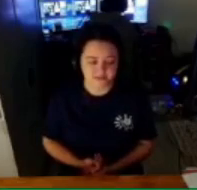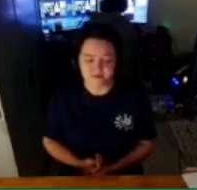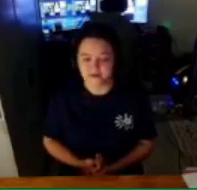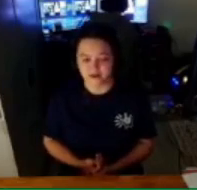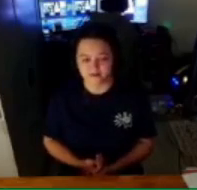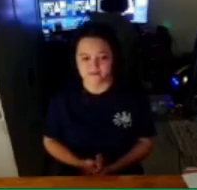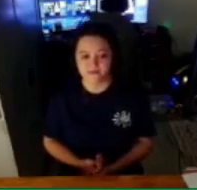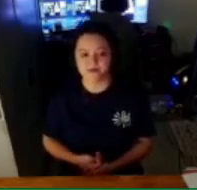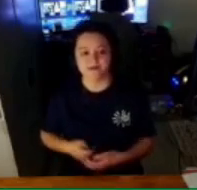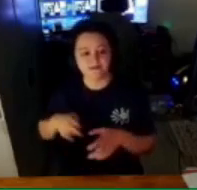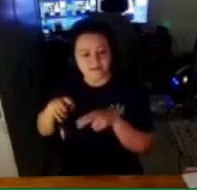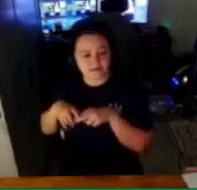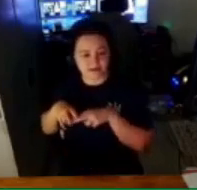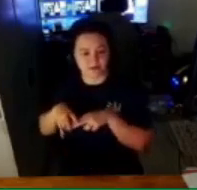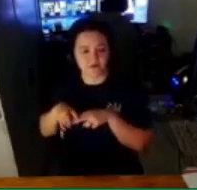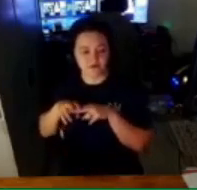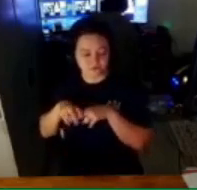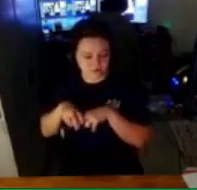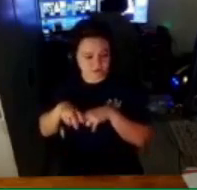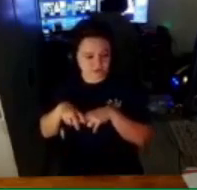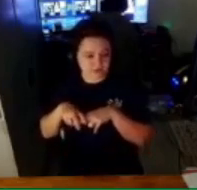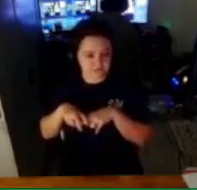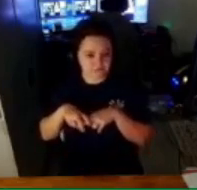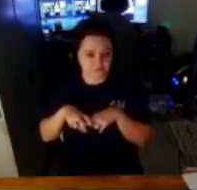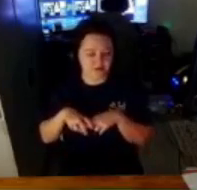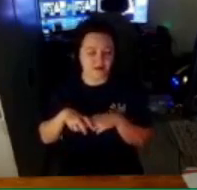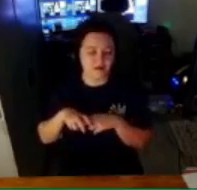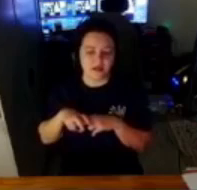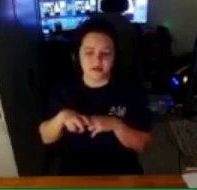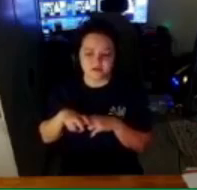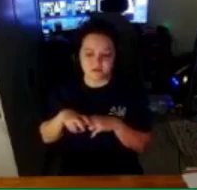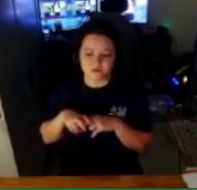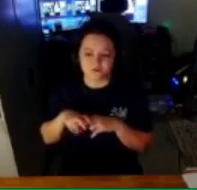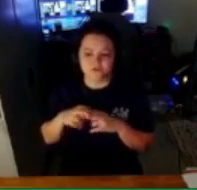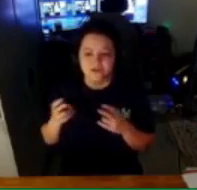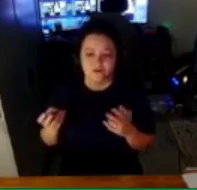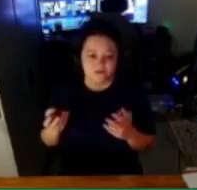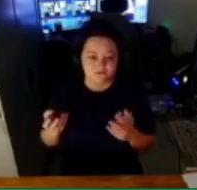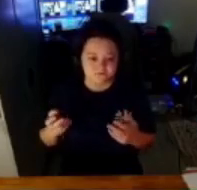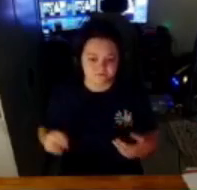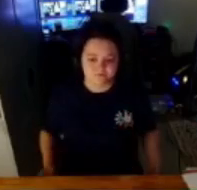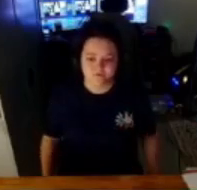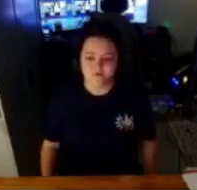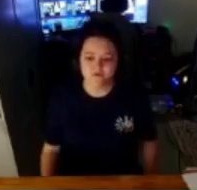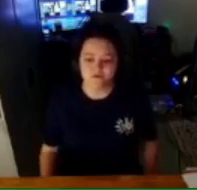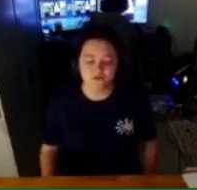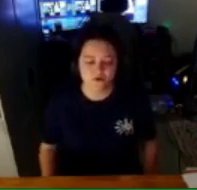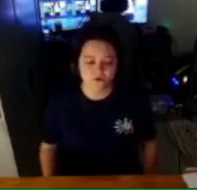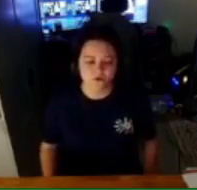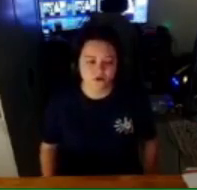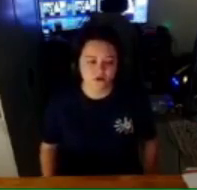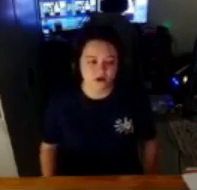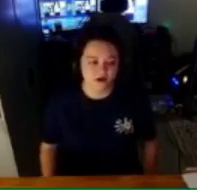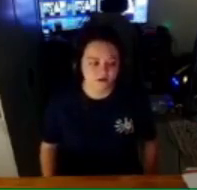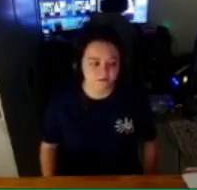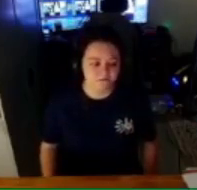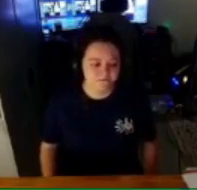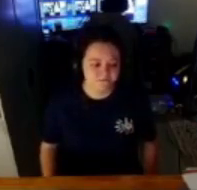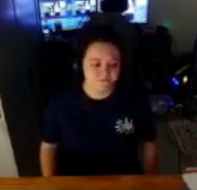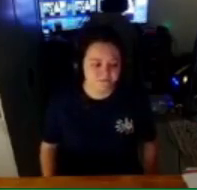typically have somebody sitting down in front of them, and they're called feeders. So